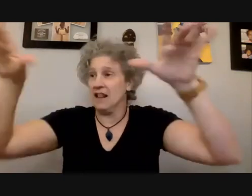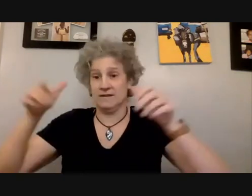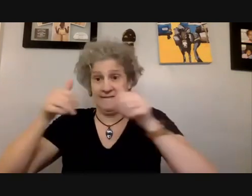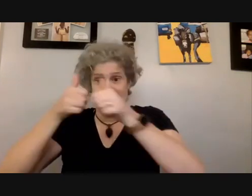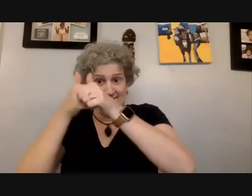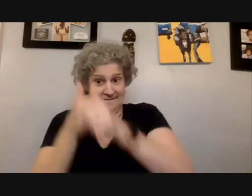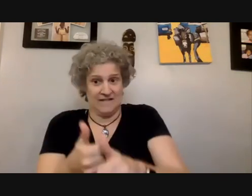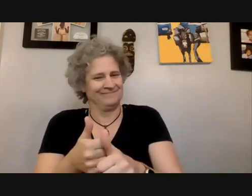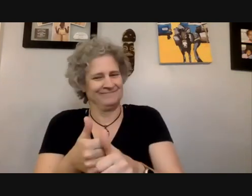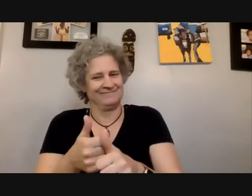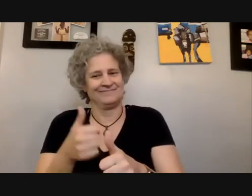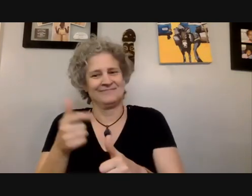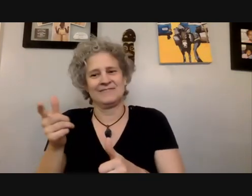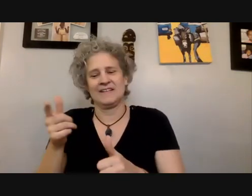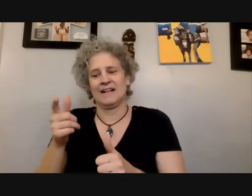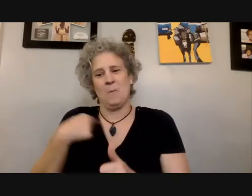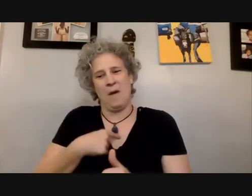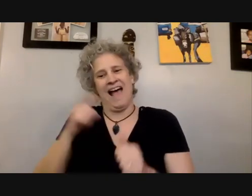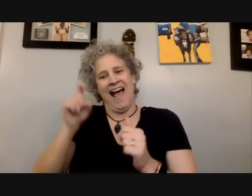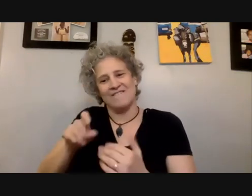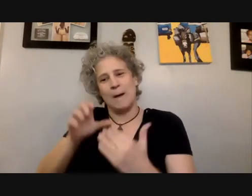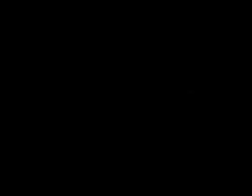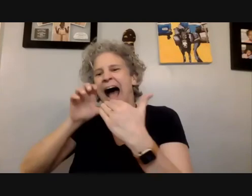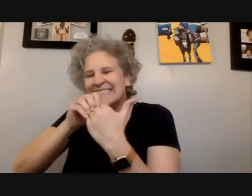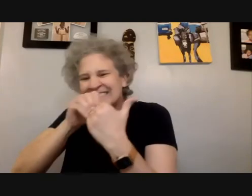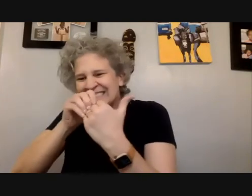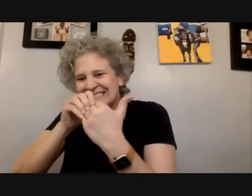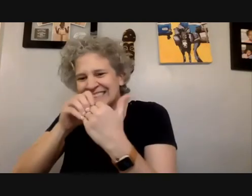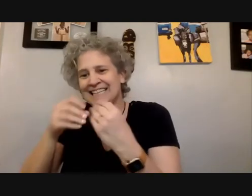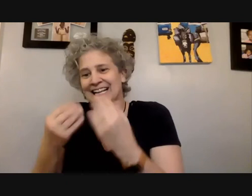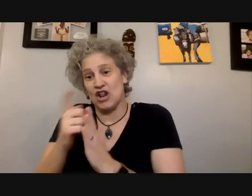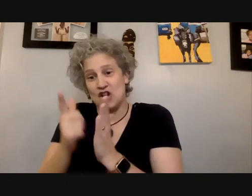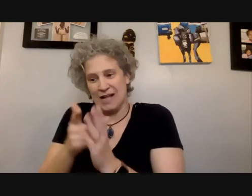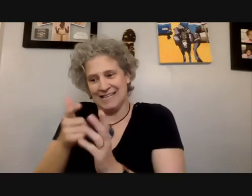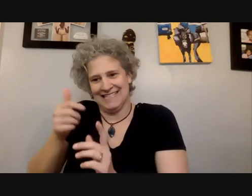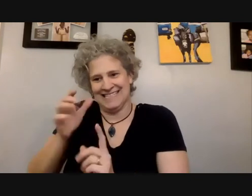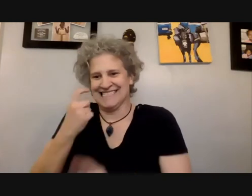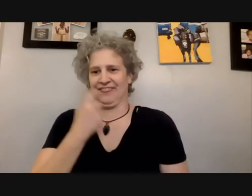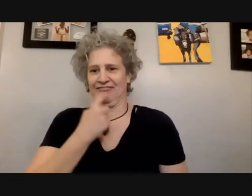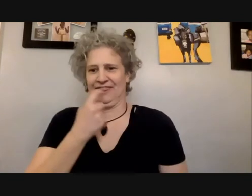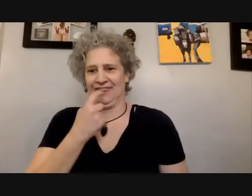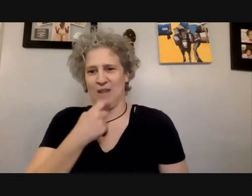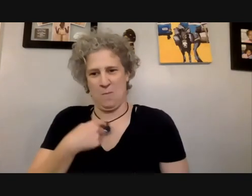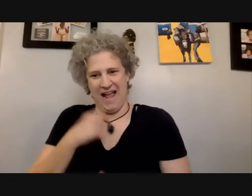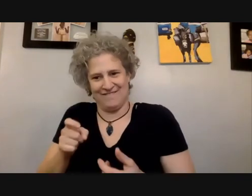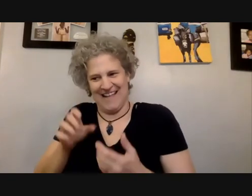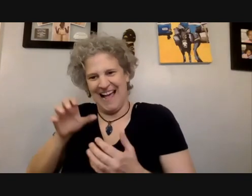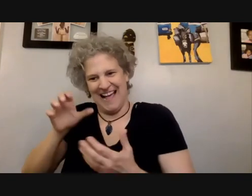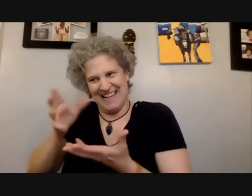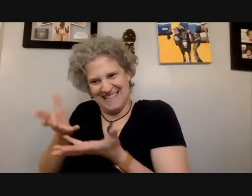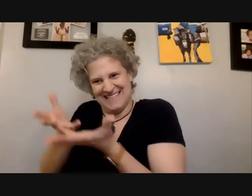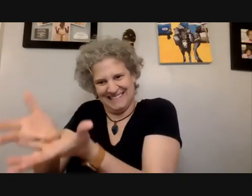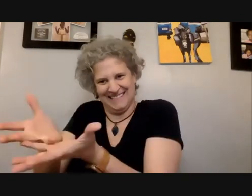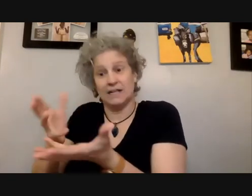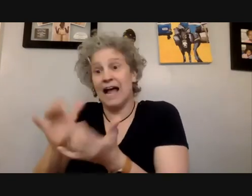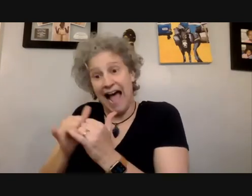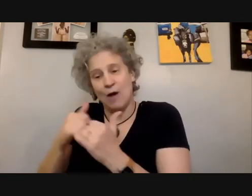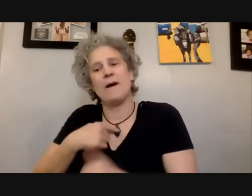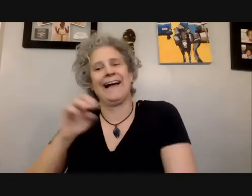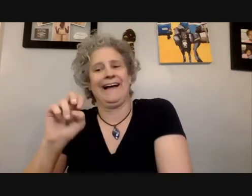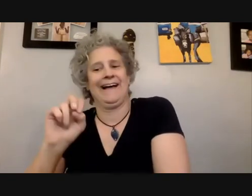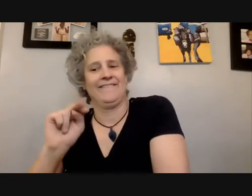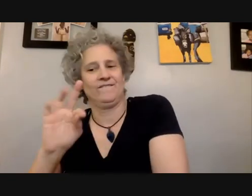hospitals, emergency rooms, so forth and so on. We have laws in place that are supposed to protect members of the